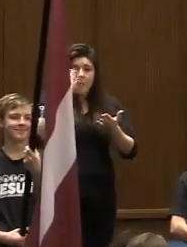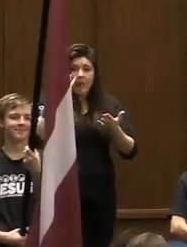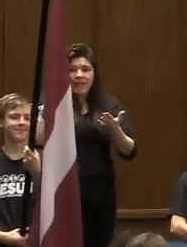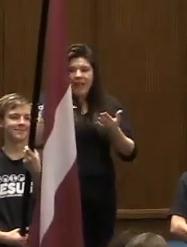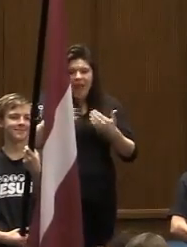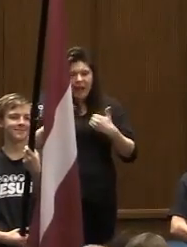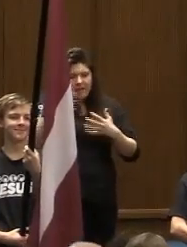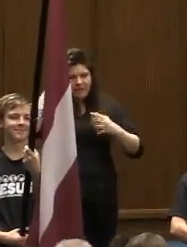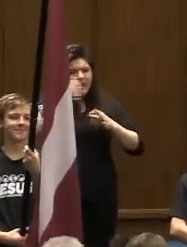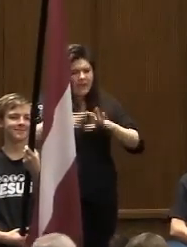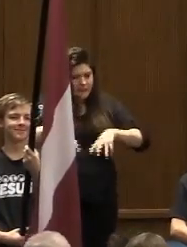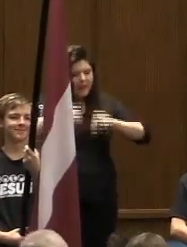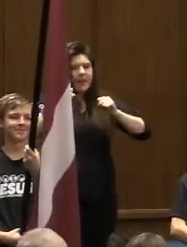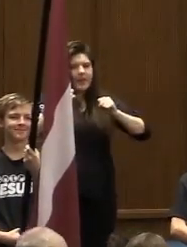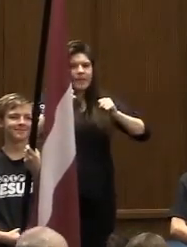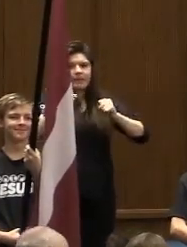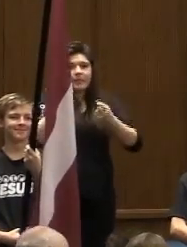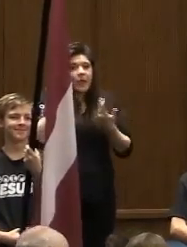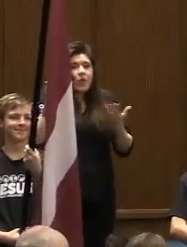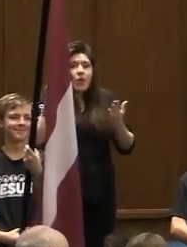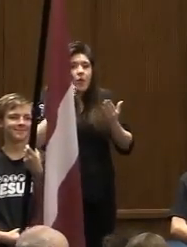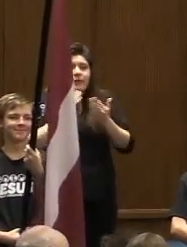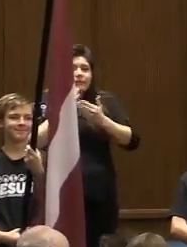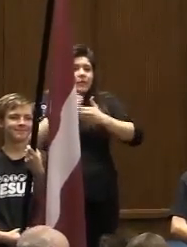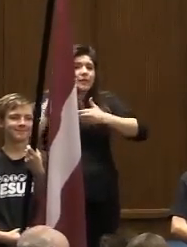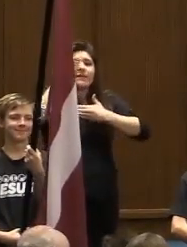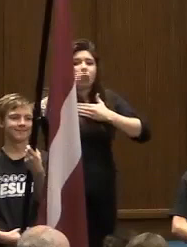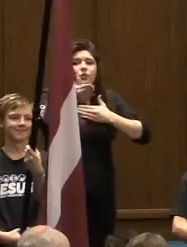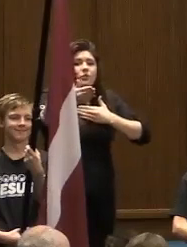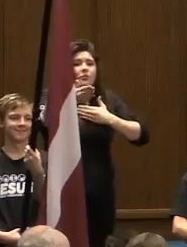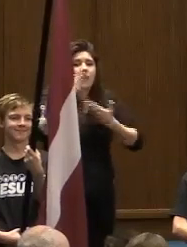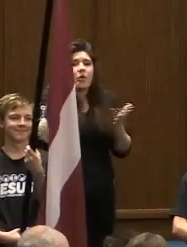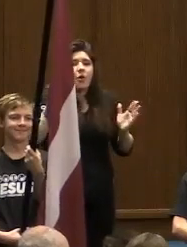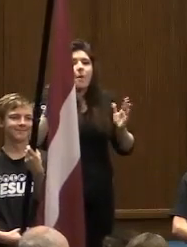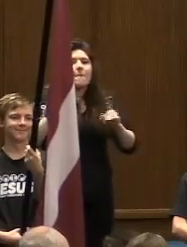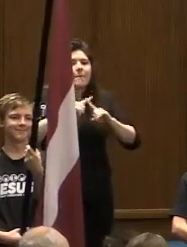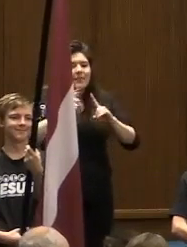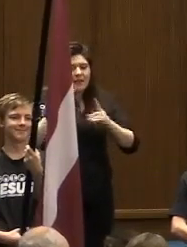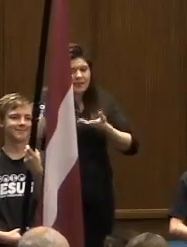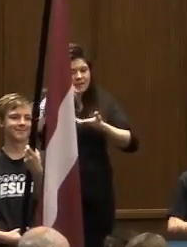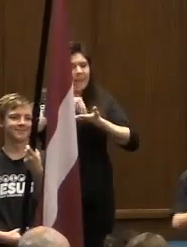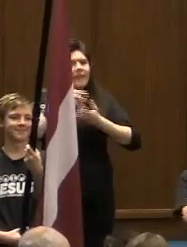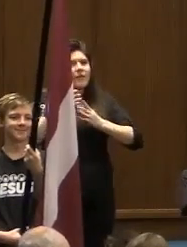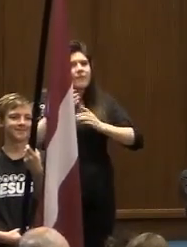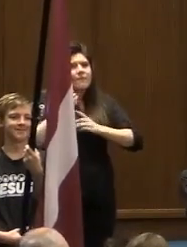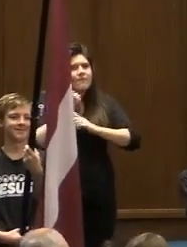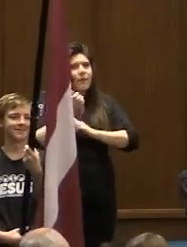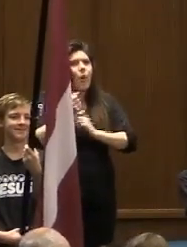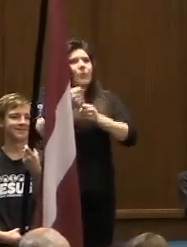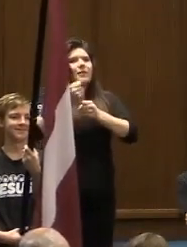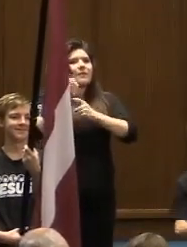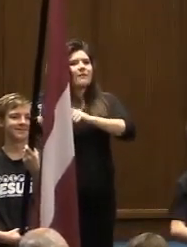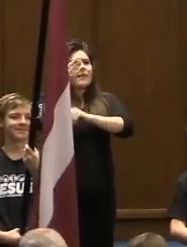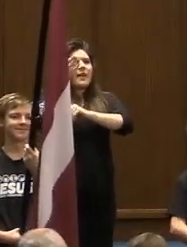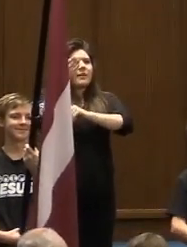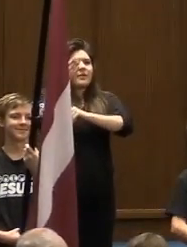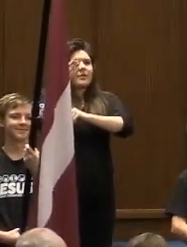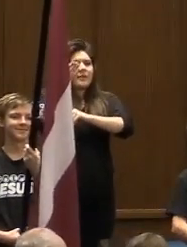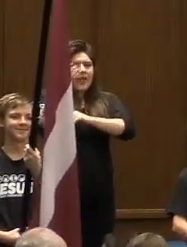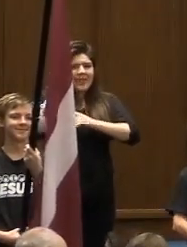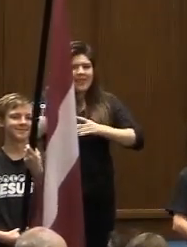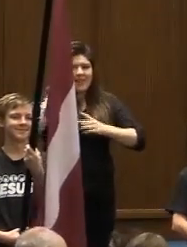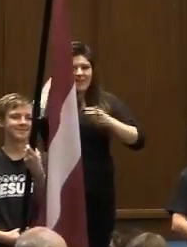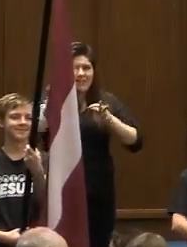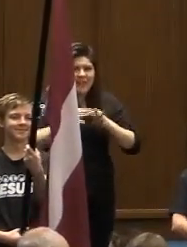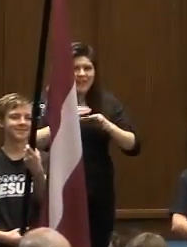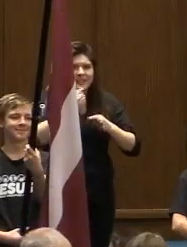ahead of them, but just the fact that they're holding a flag possibly is a step of faith saying,